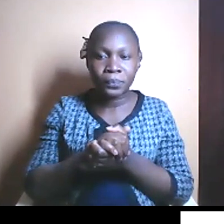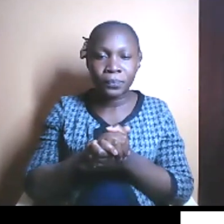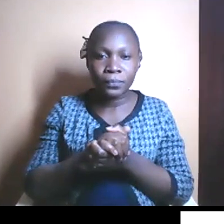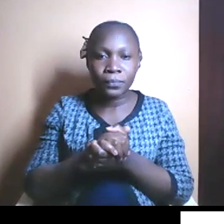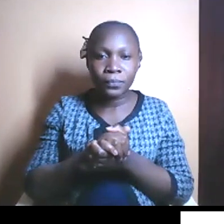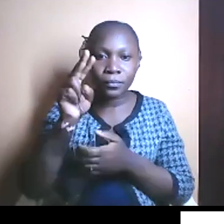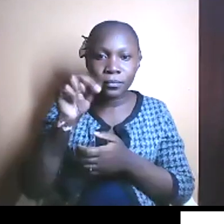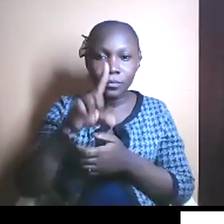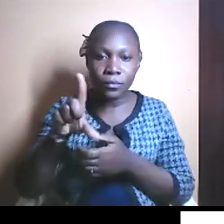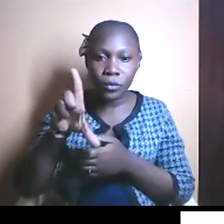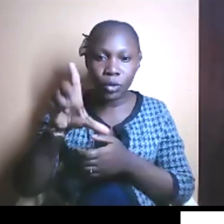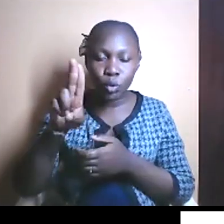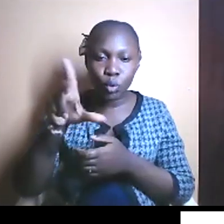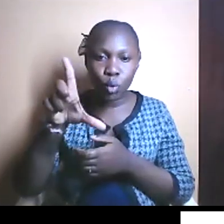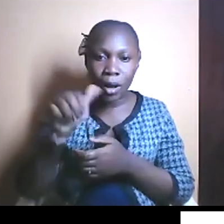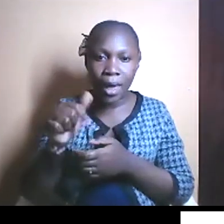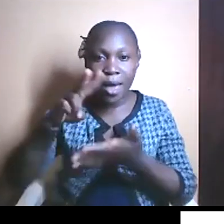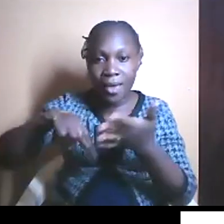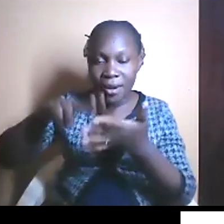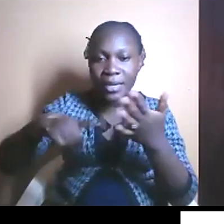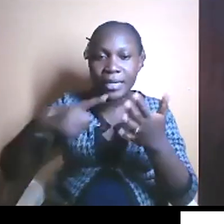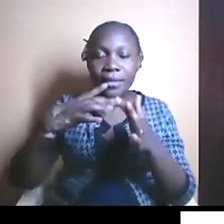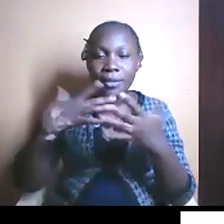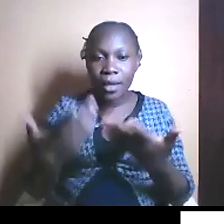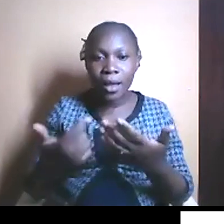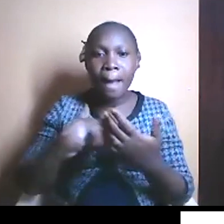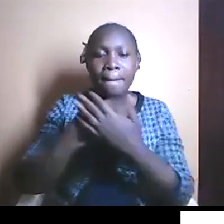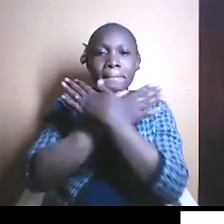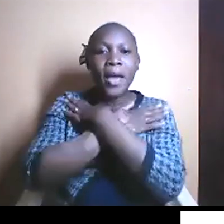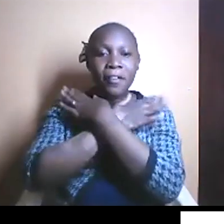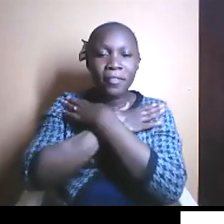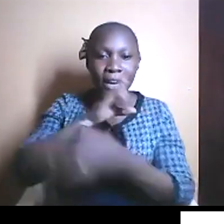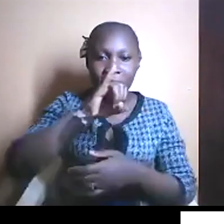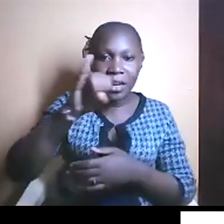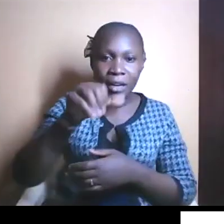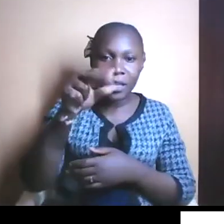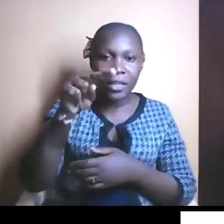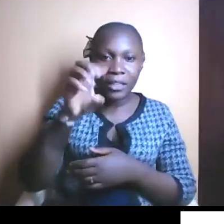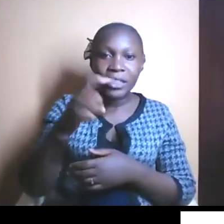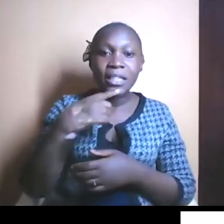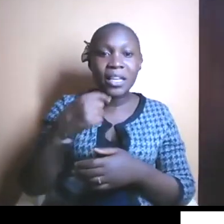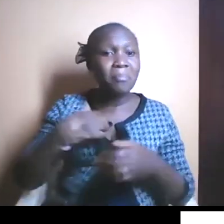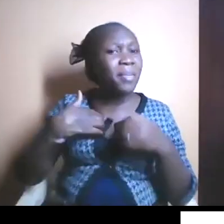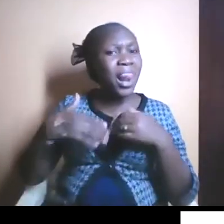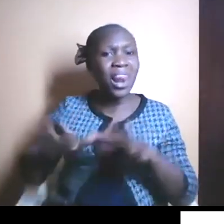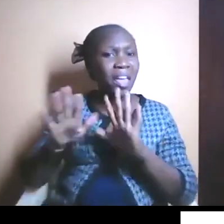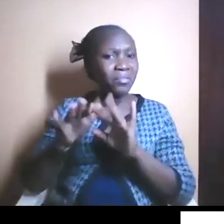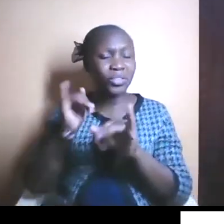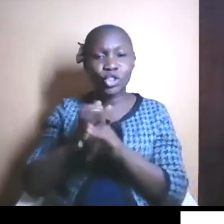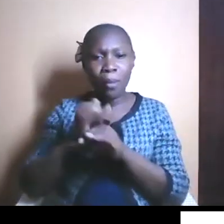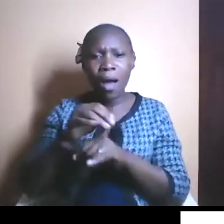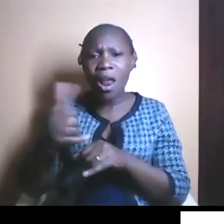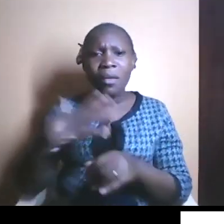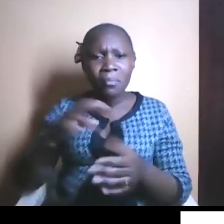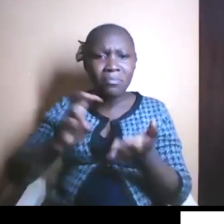good friend Jean is saying, sadly, I left. Wilfred says, walk away. Jacinta says, by